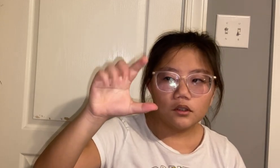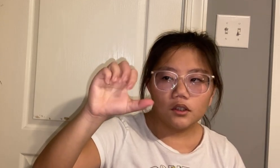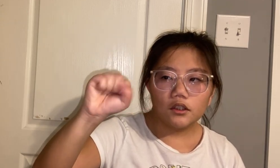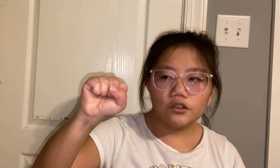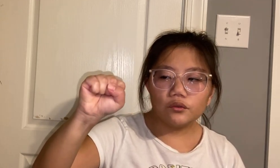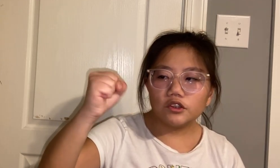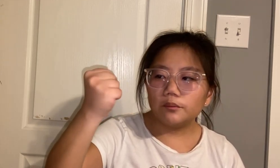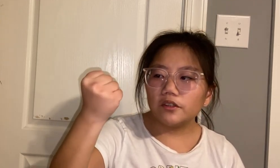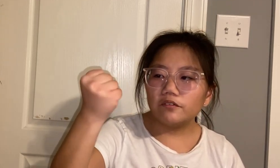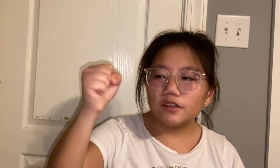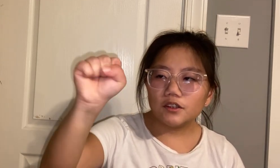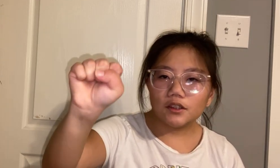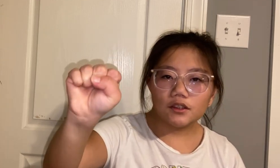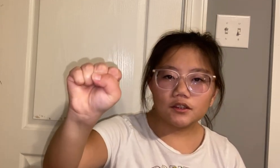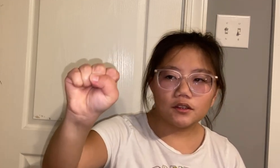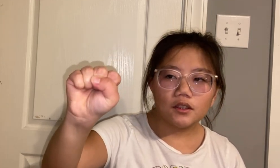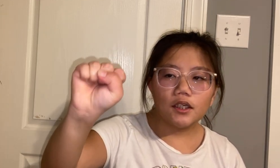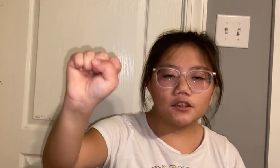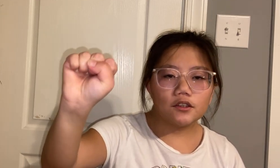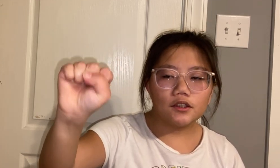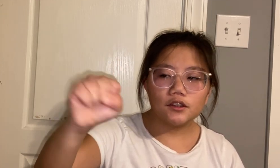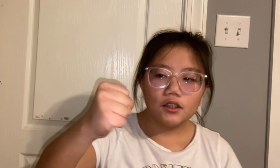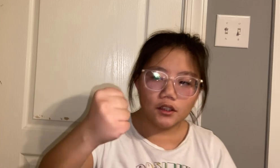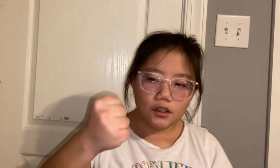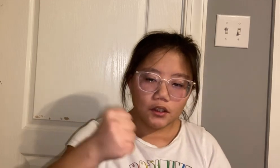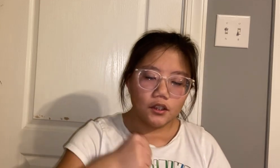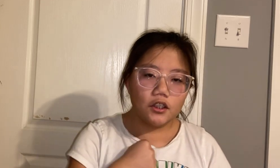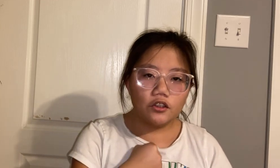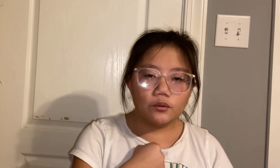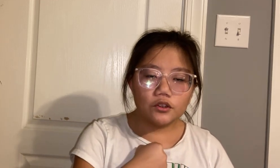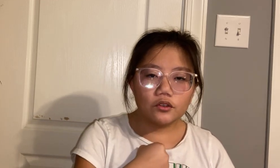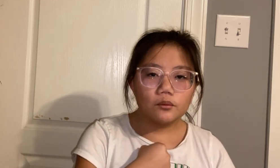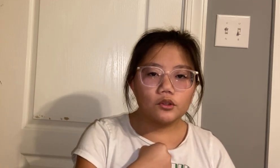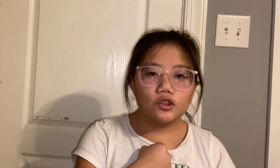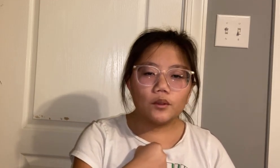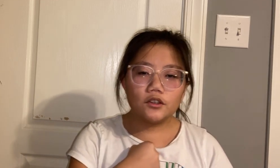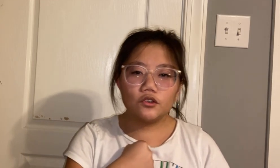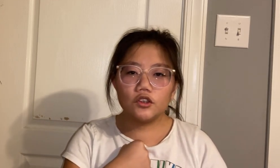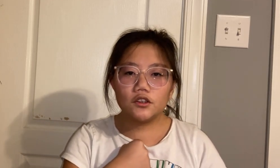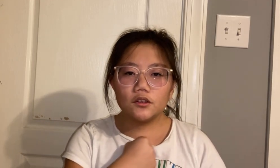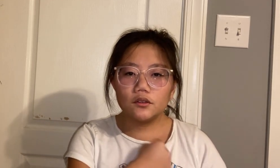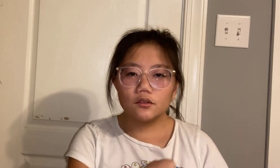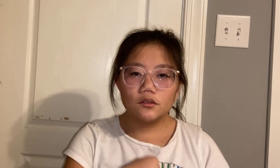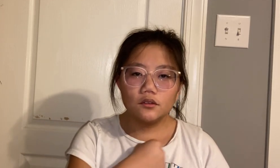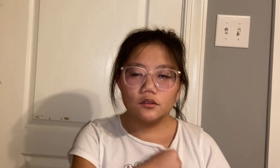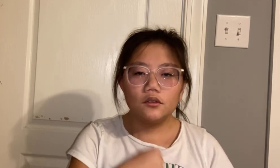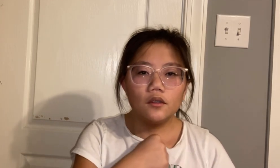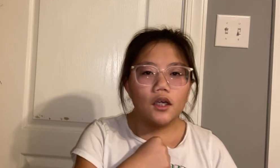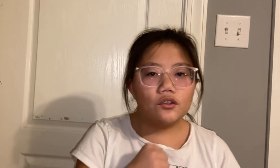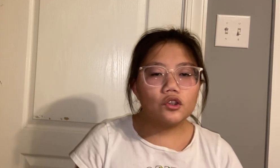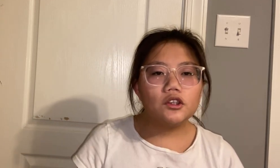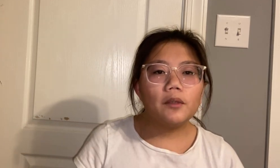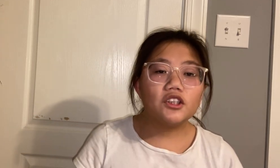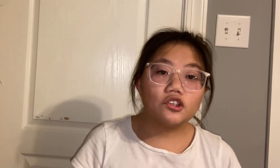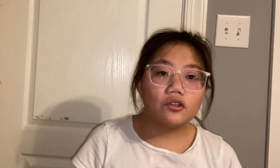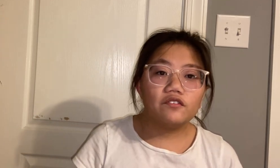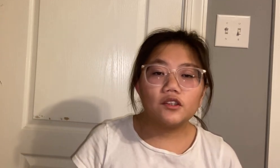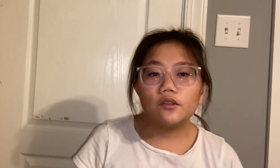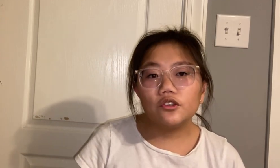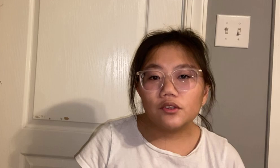and then you're going to make a fist like this so s and do a circular motion twice on your chest and you're going to make a sorry face while you're doing